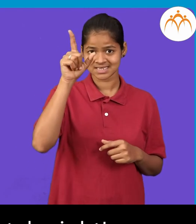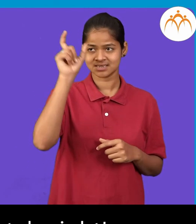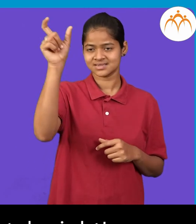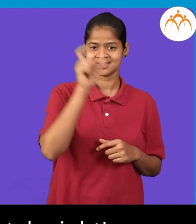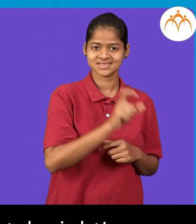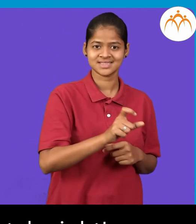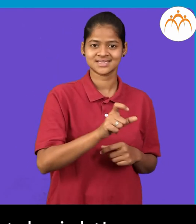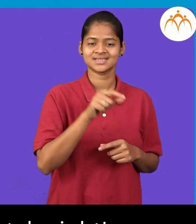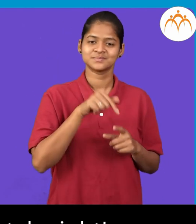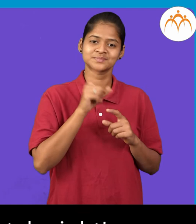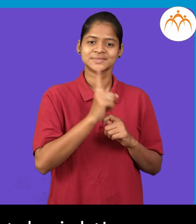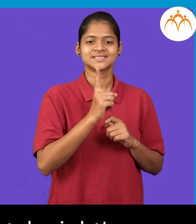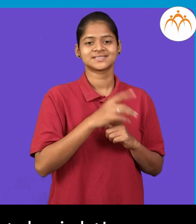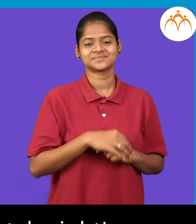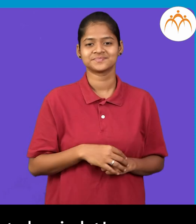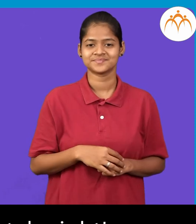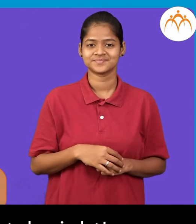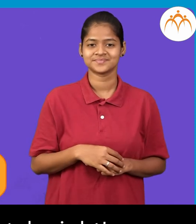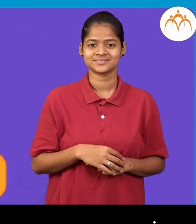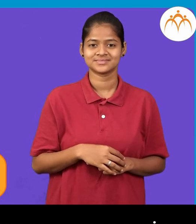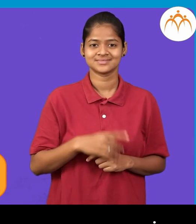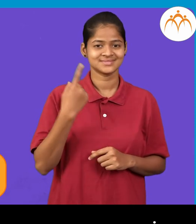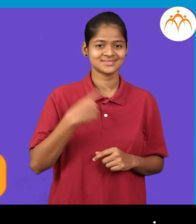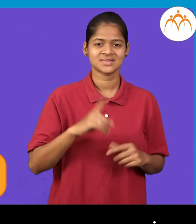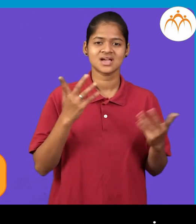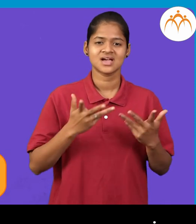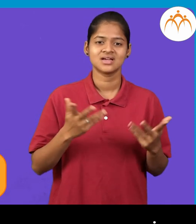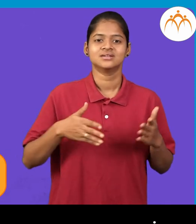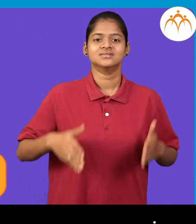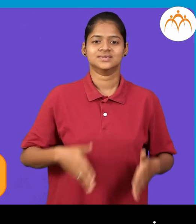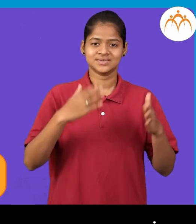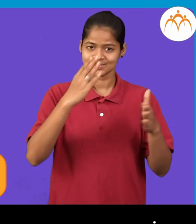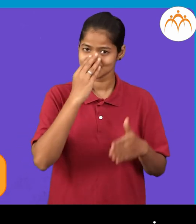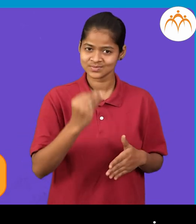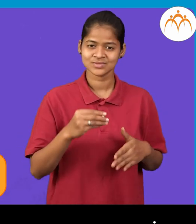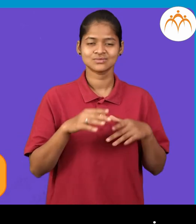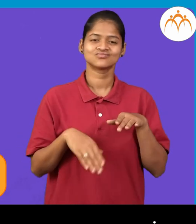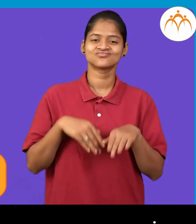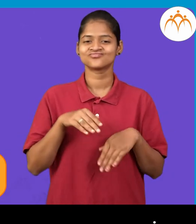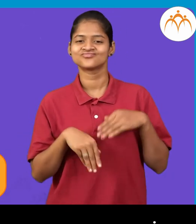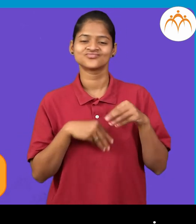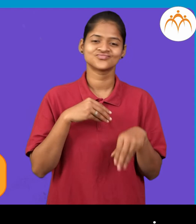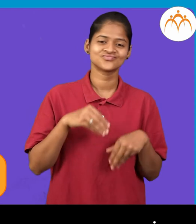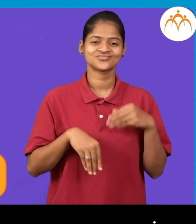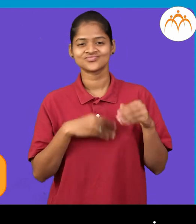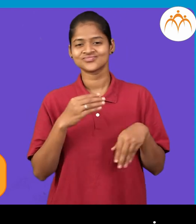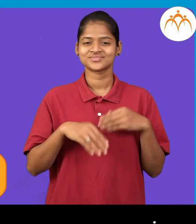two absolutely right on its way a fox came across a grapevine